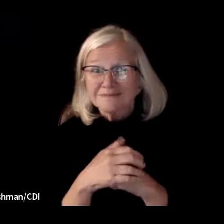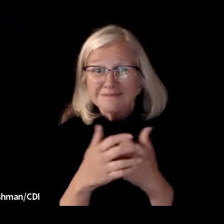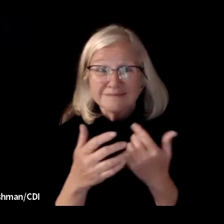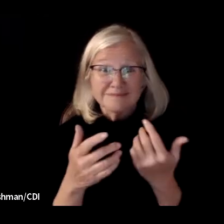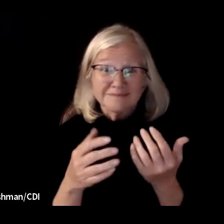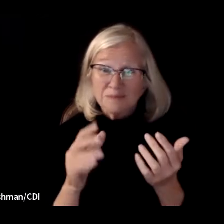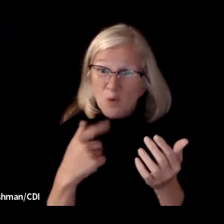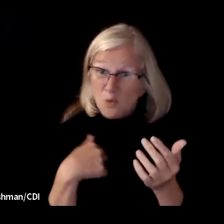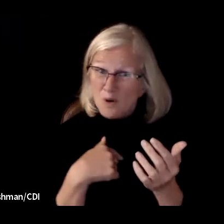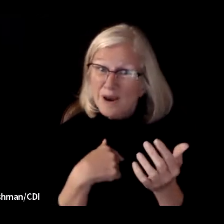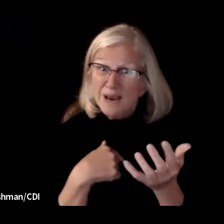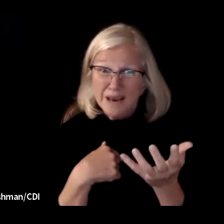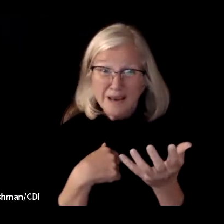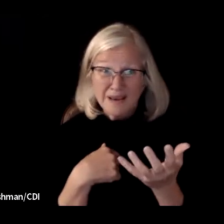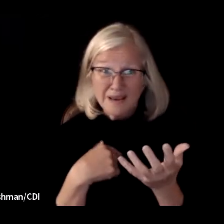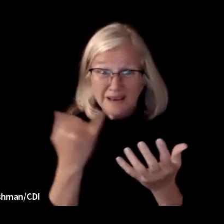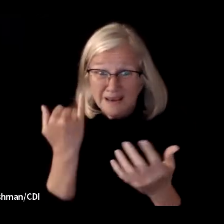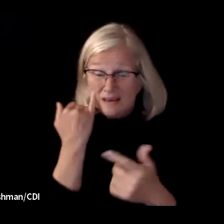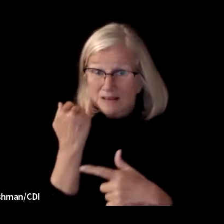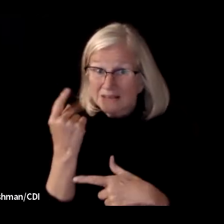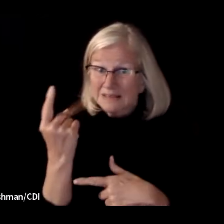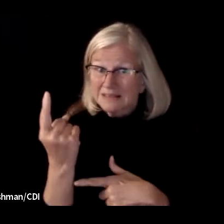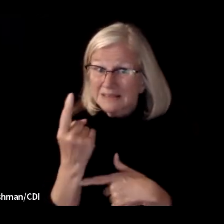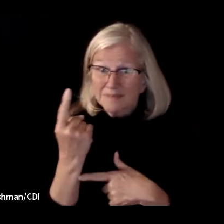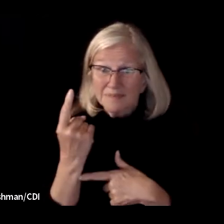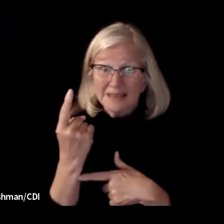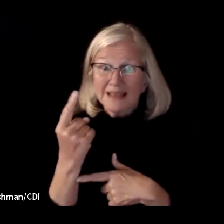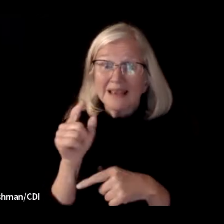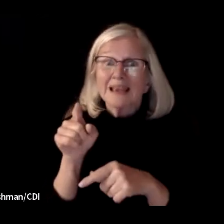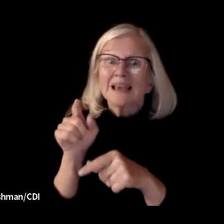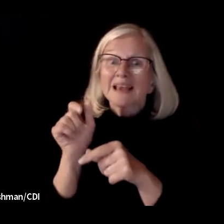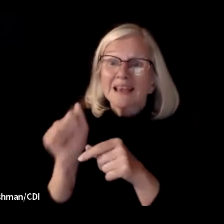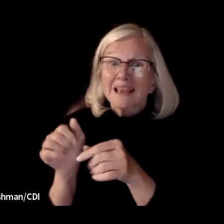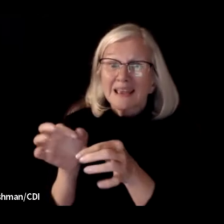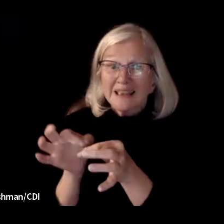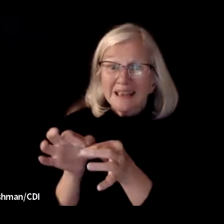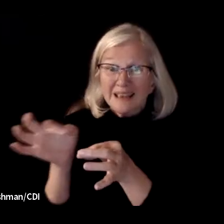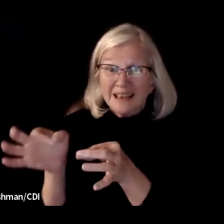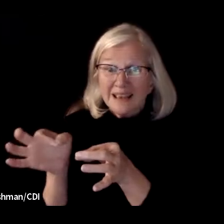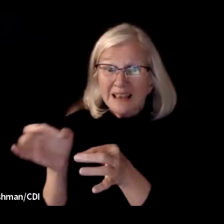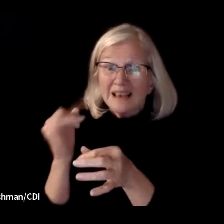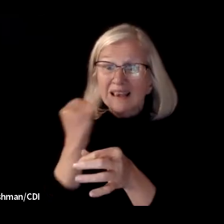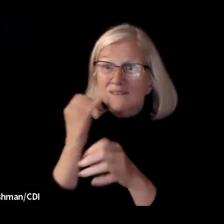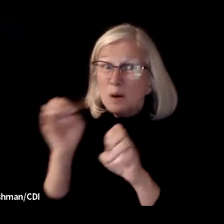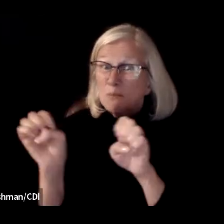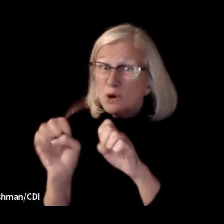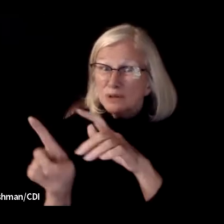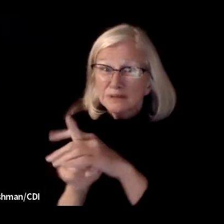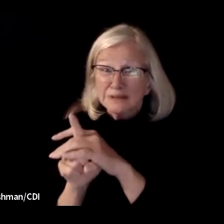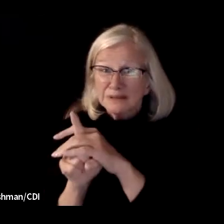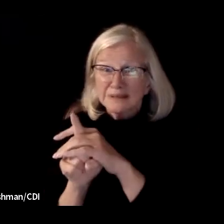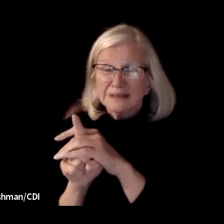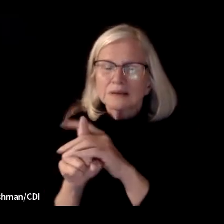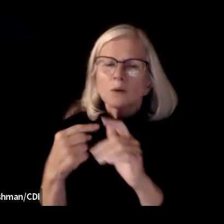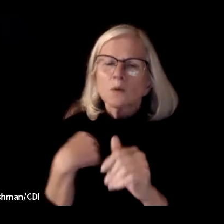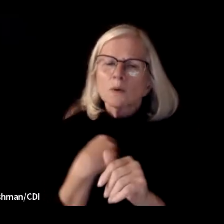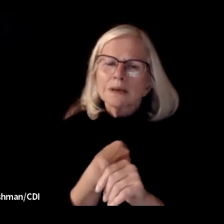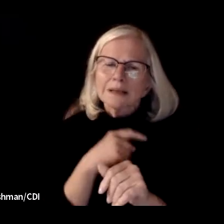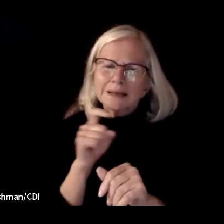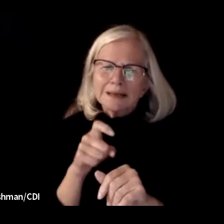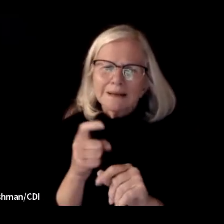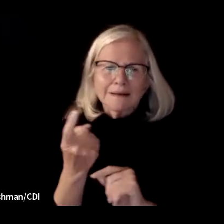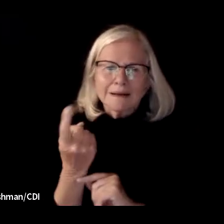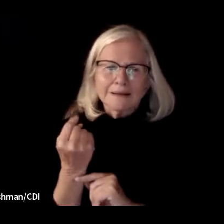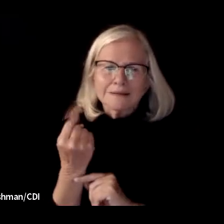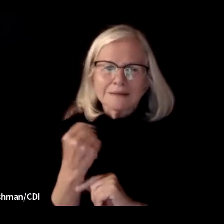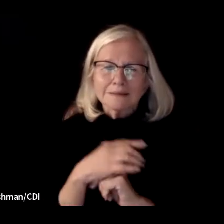something is potentially deferrable for kids. But we haven't needed that same, global approach that we did last year, where it was a